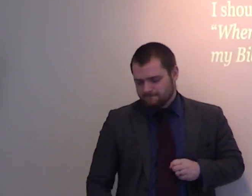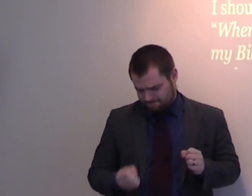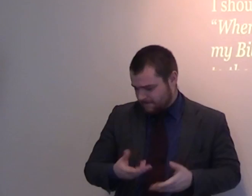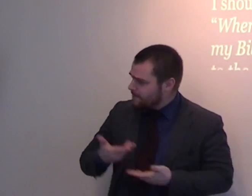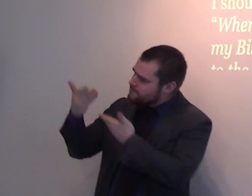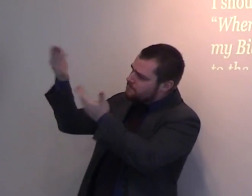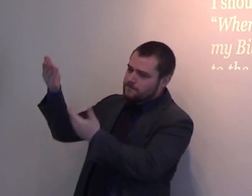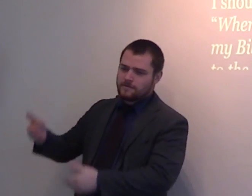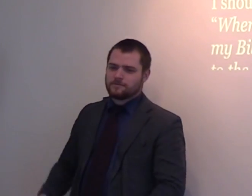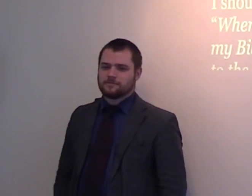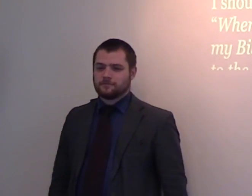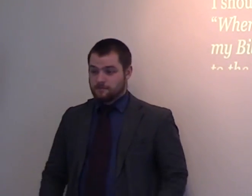I should plan my week.